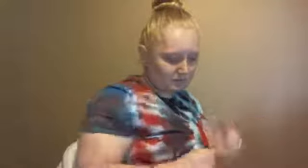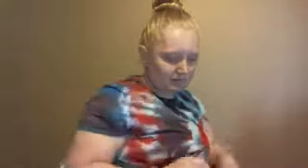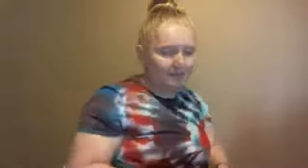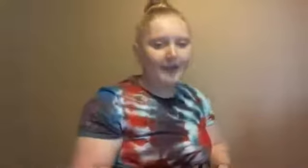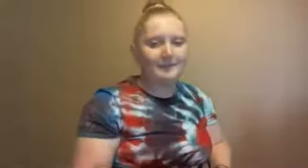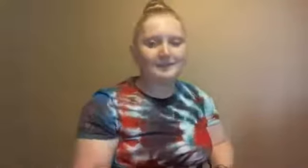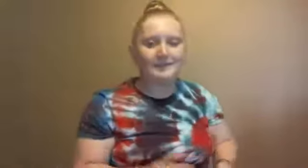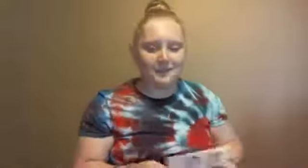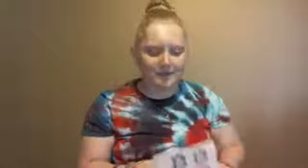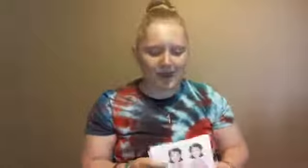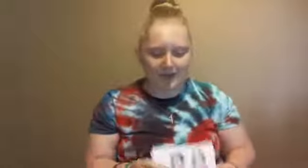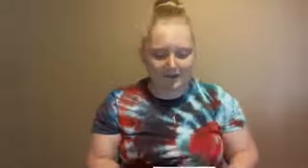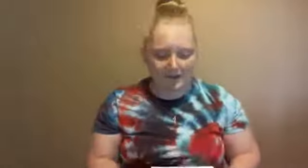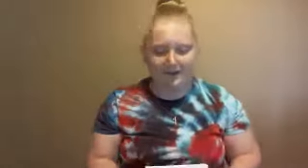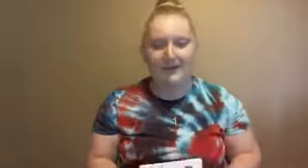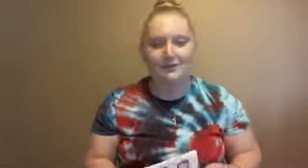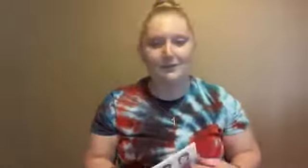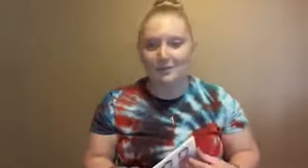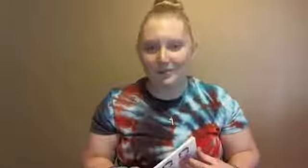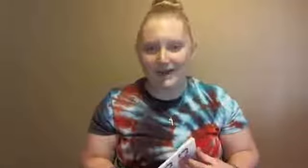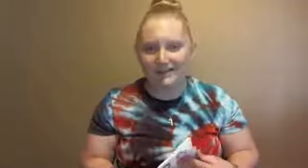Like that. So that is the sign for bread.